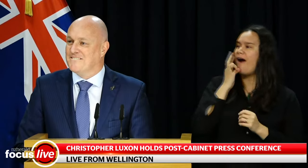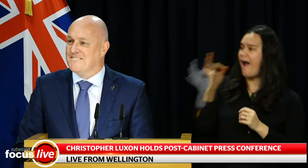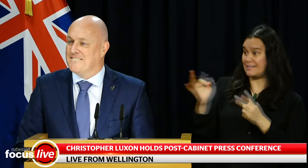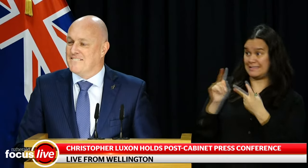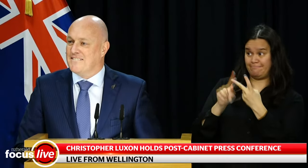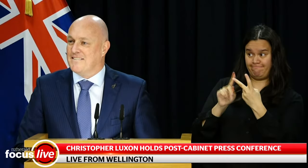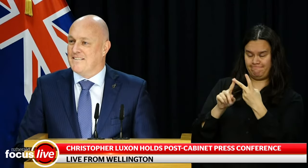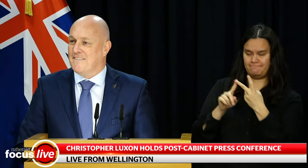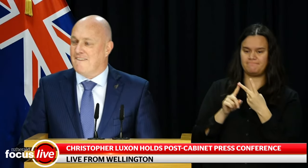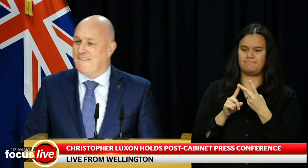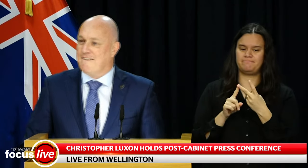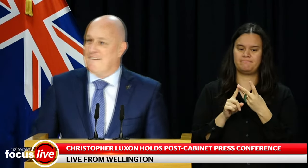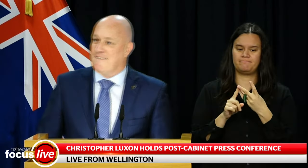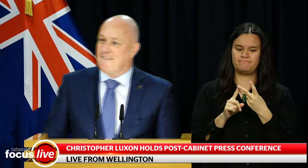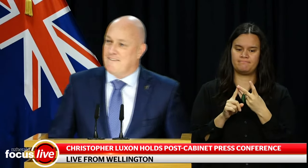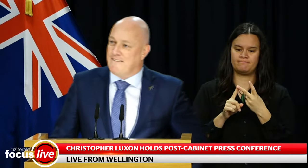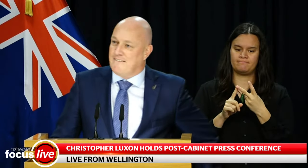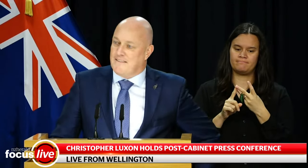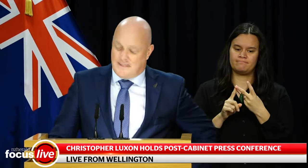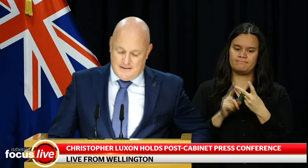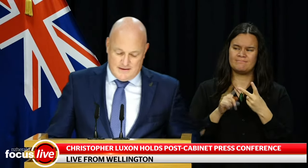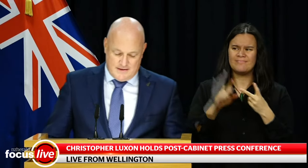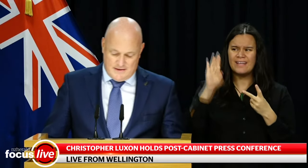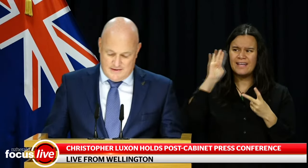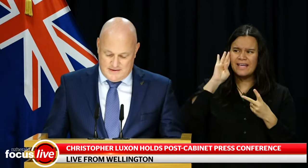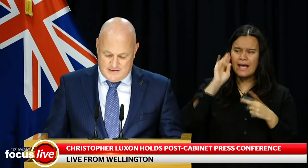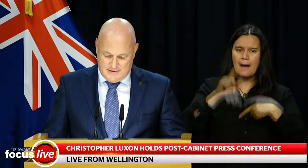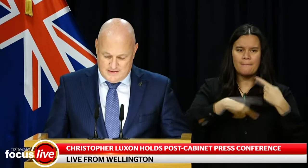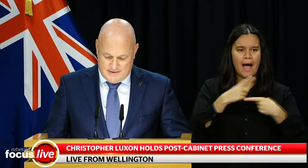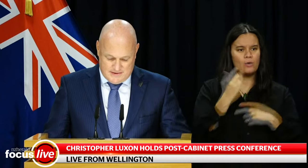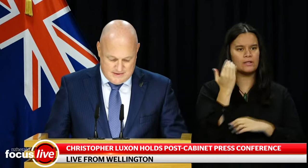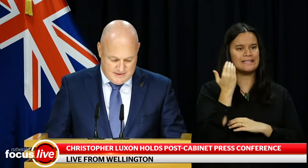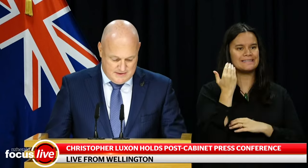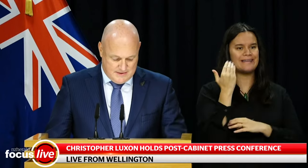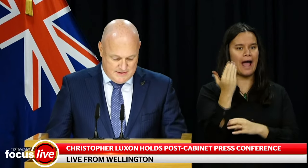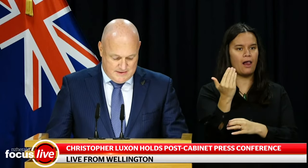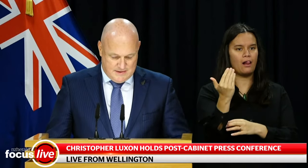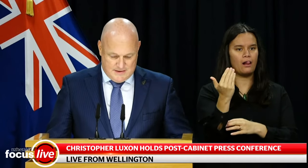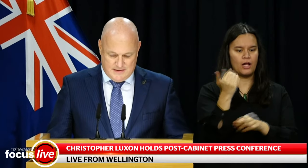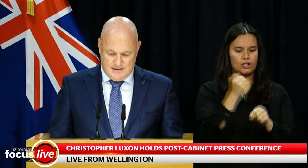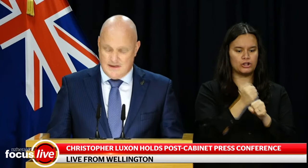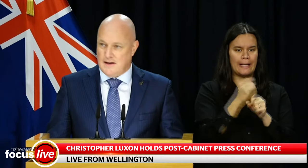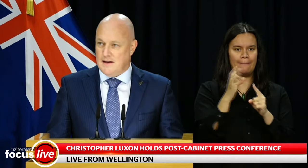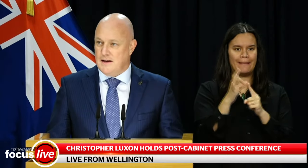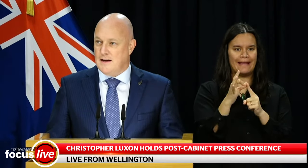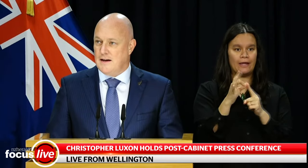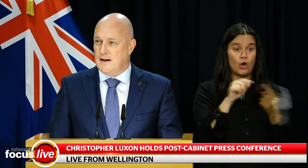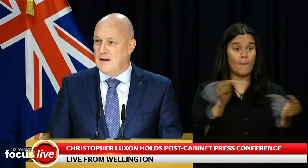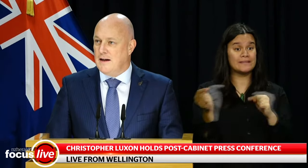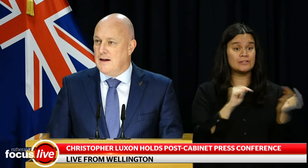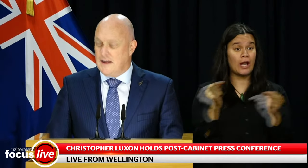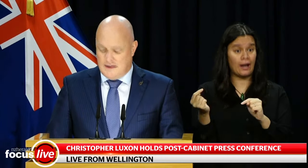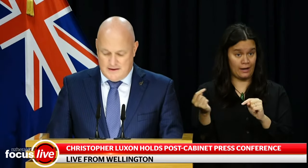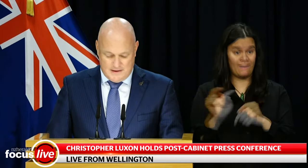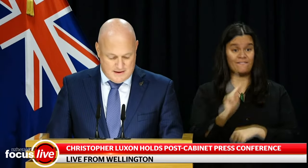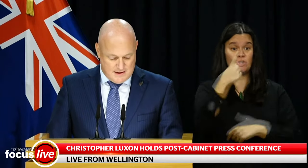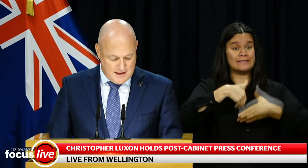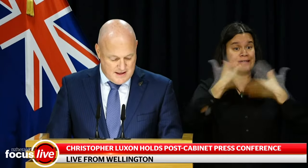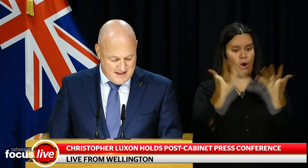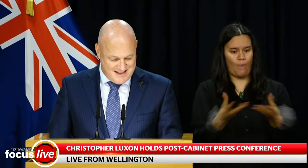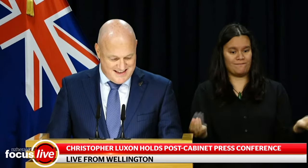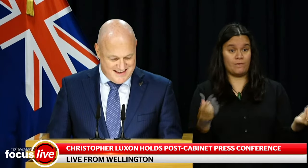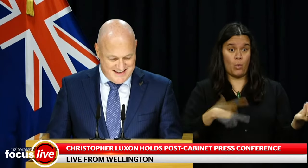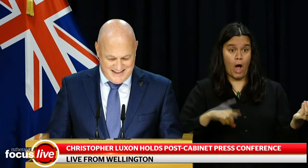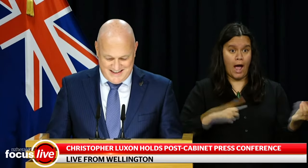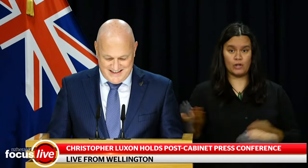that is... Can I ask what your initial reaction to hearing that the Sale GP was cancelled on Saturday due to a dolphin, and whether the Sale